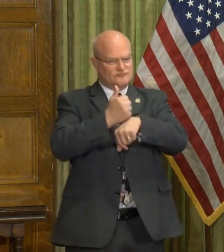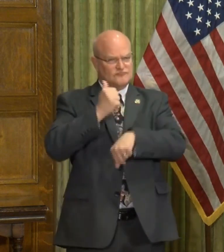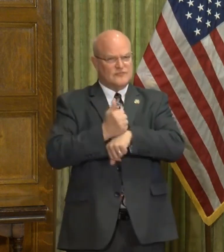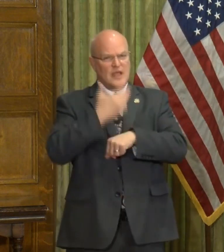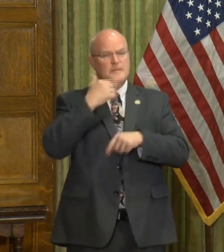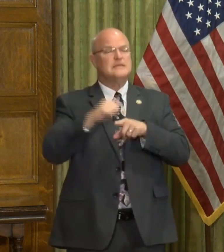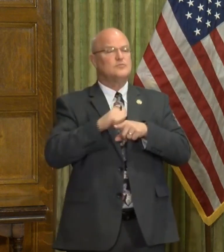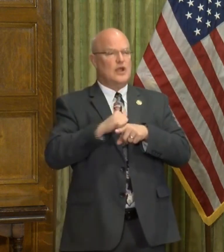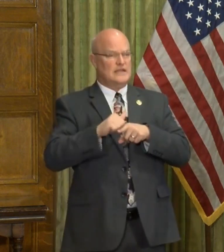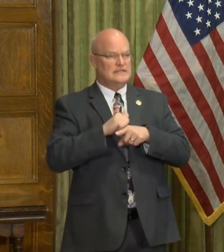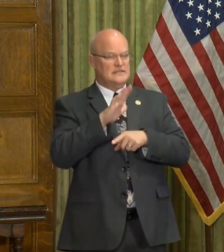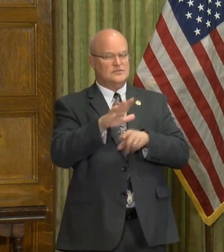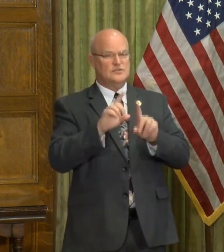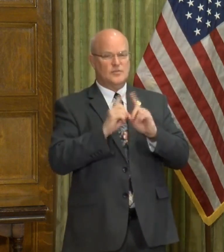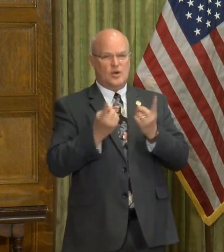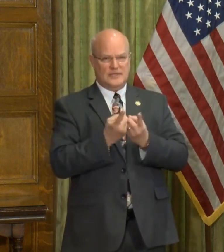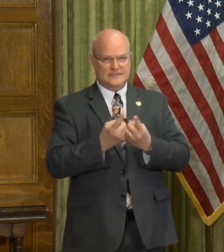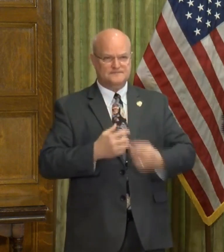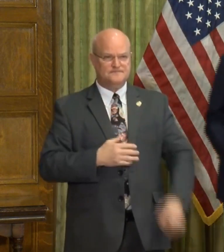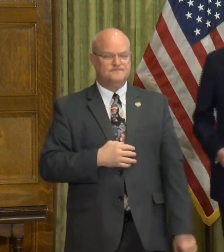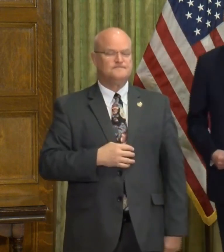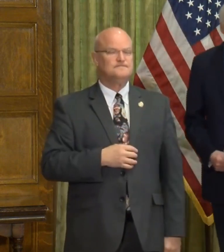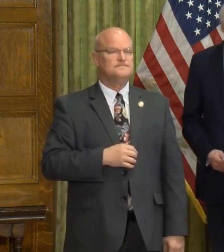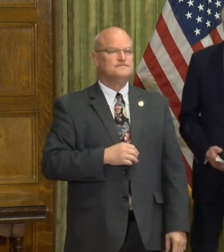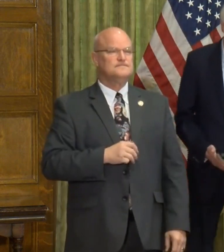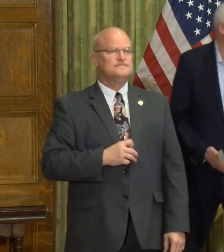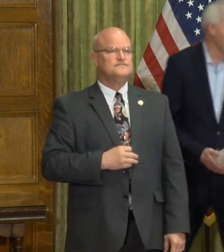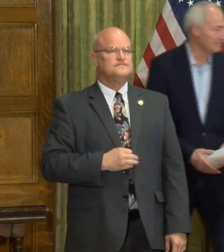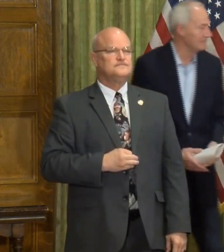you've instituted as best practices.